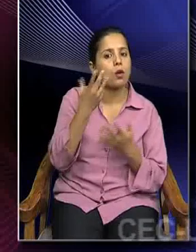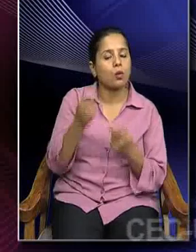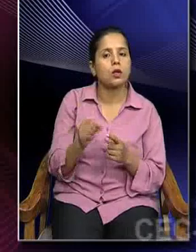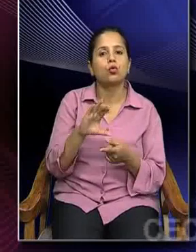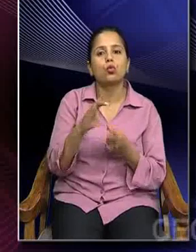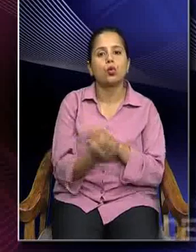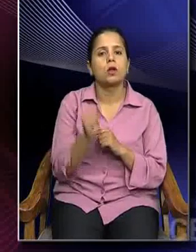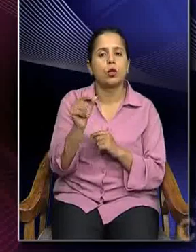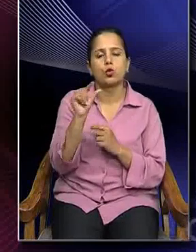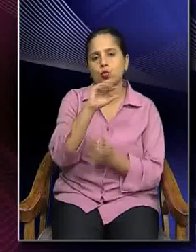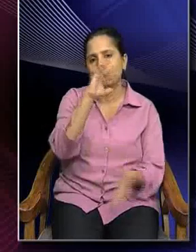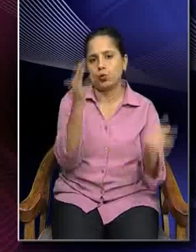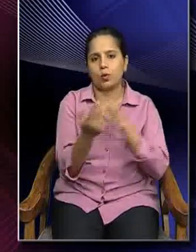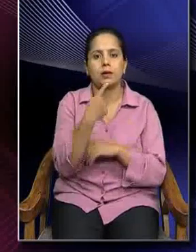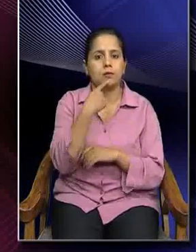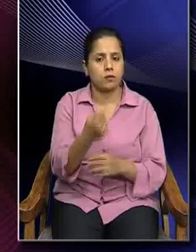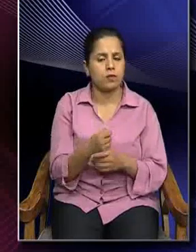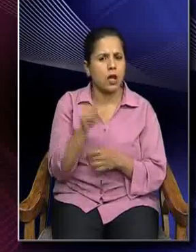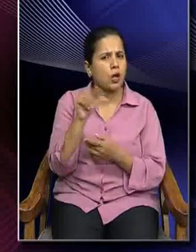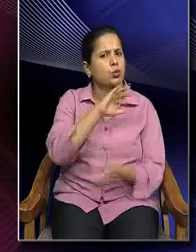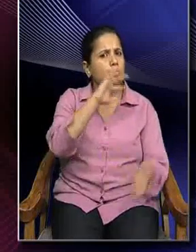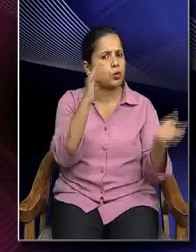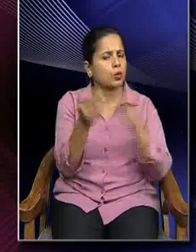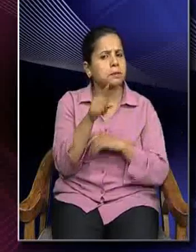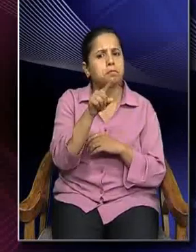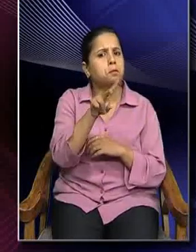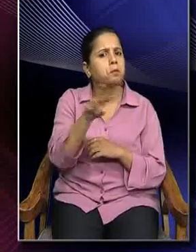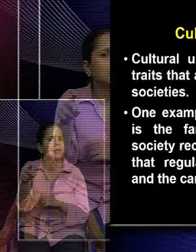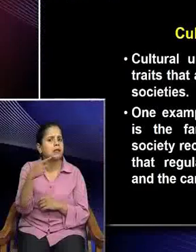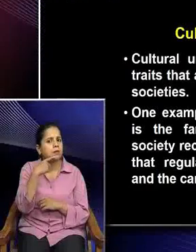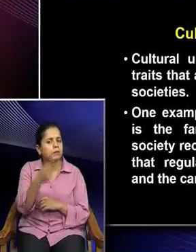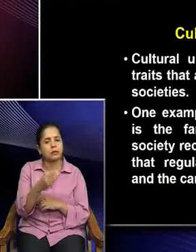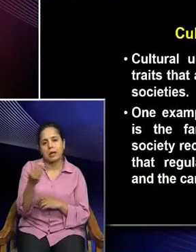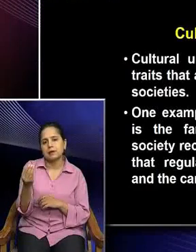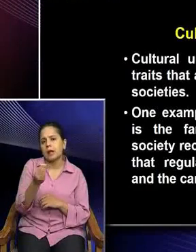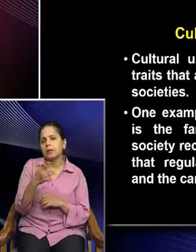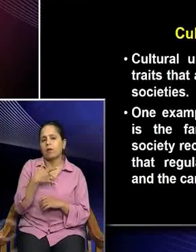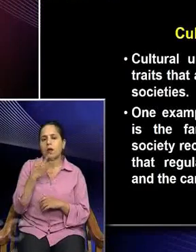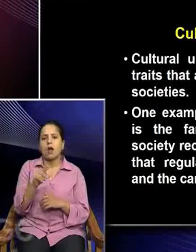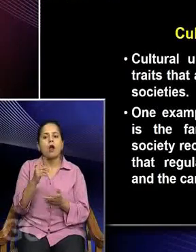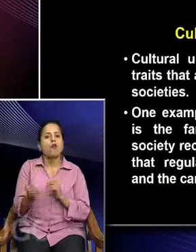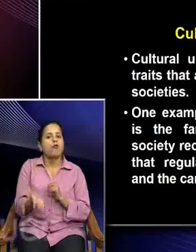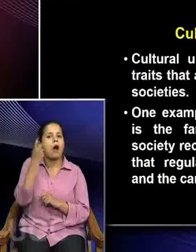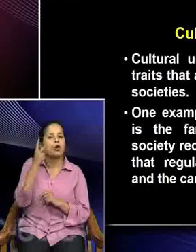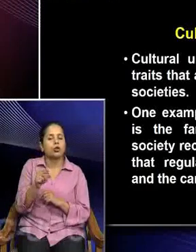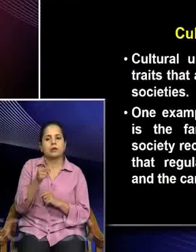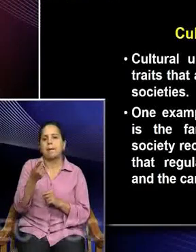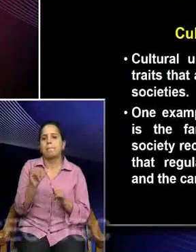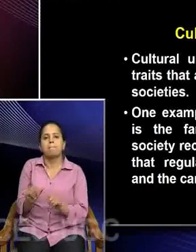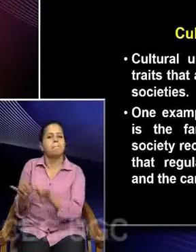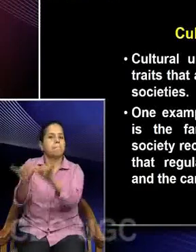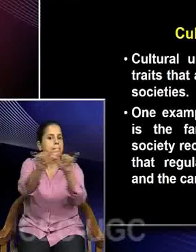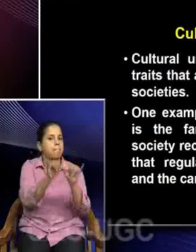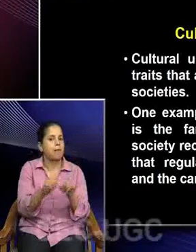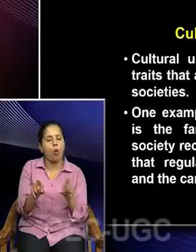cultural universal. Now, universal means something which is found uniformly in